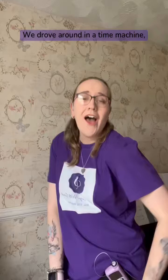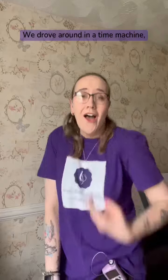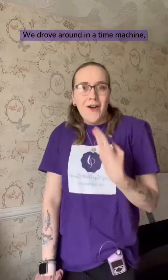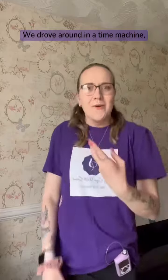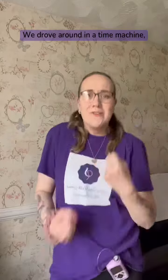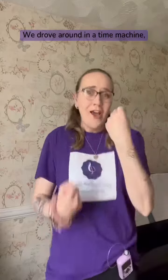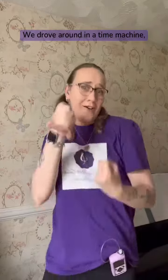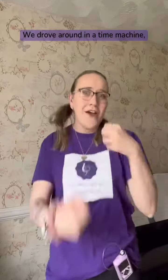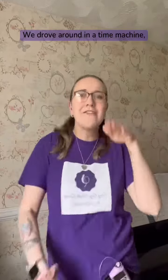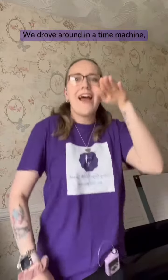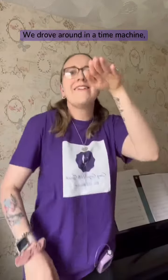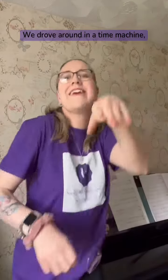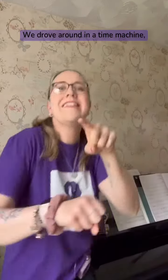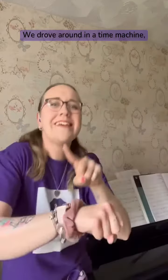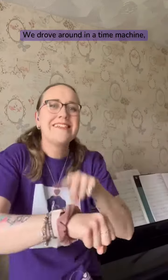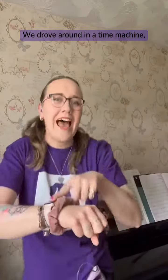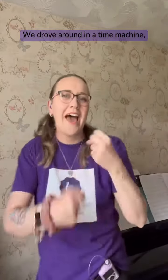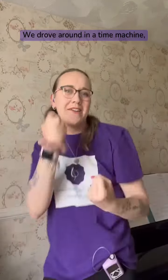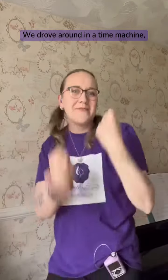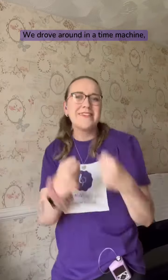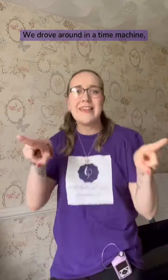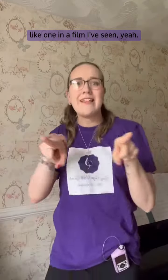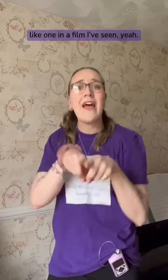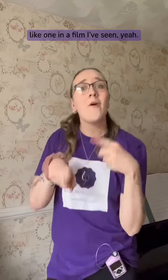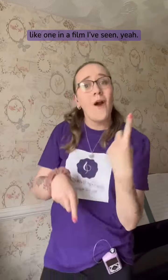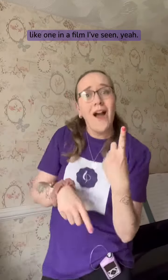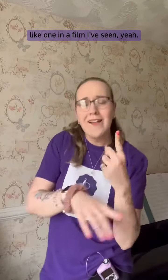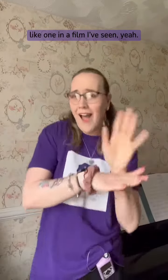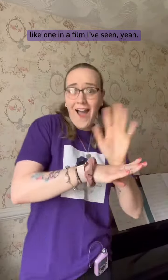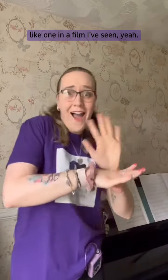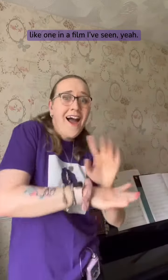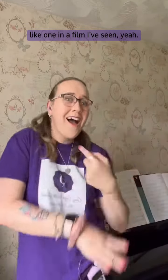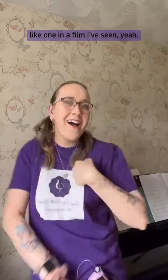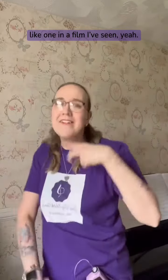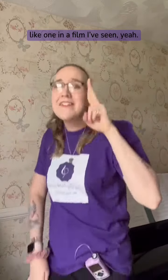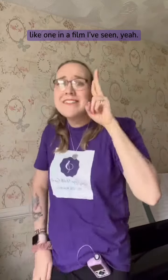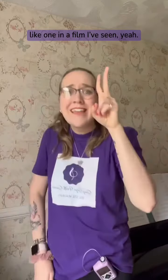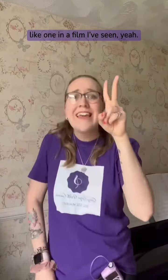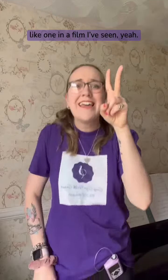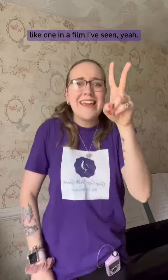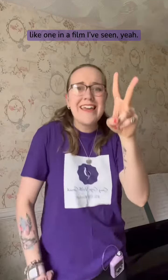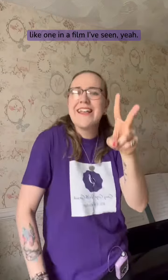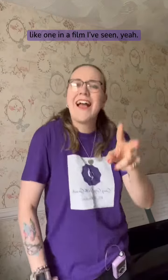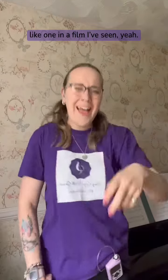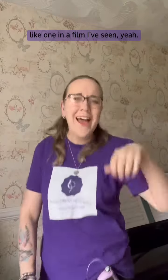We drum around and it's a machine, like wanting to film a scene He